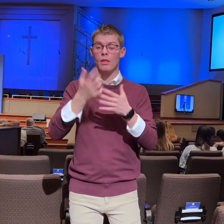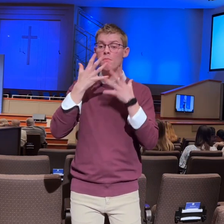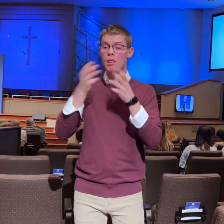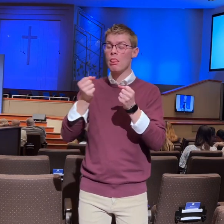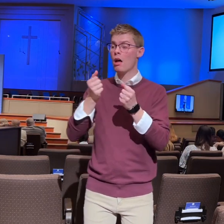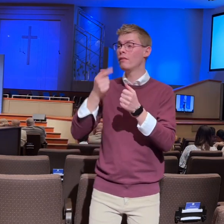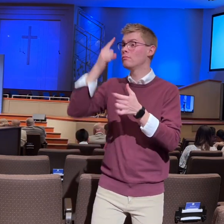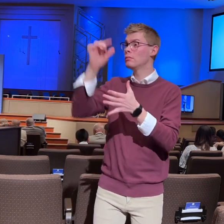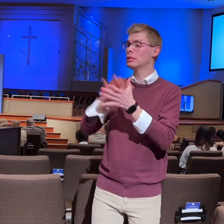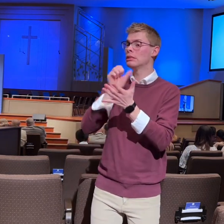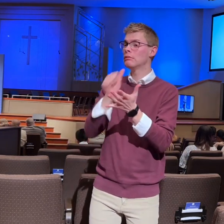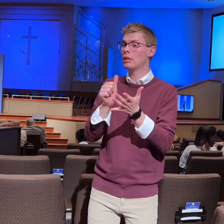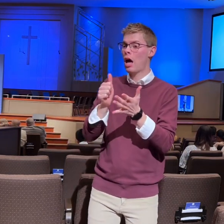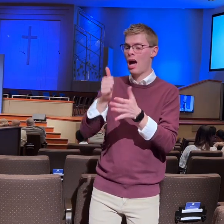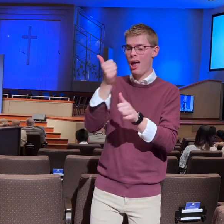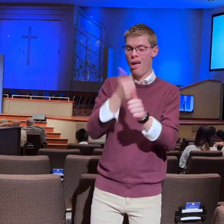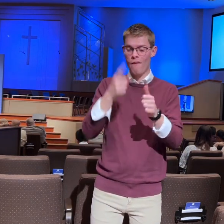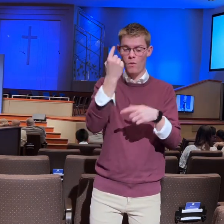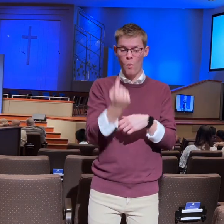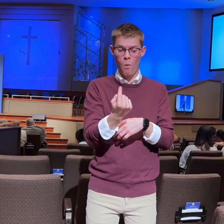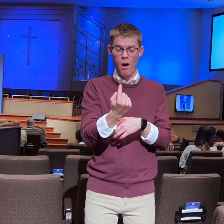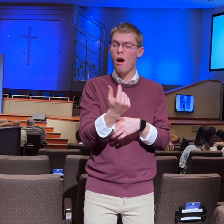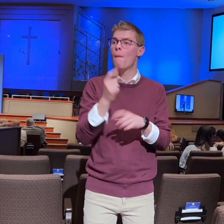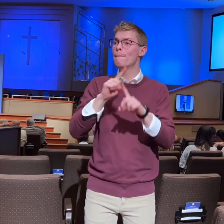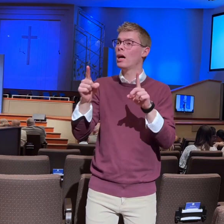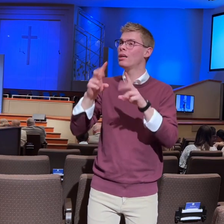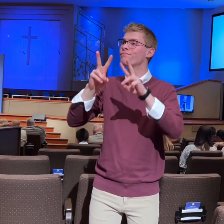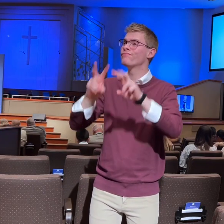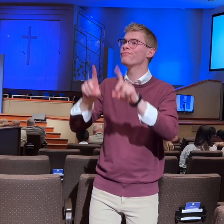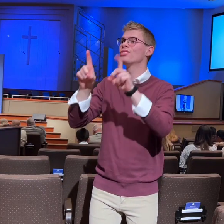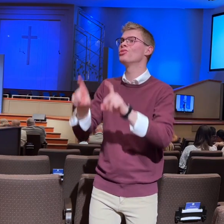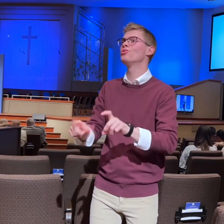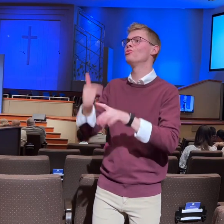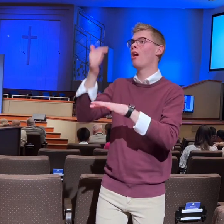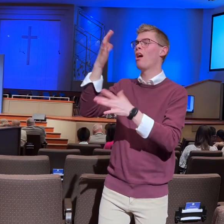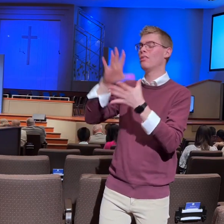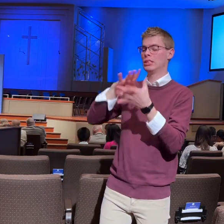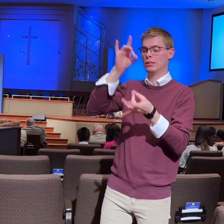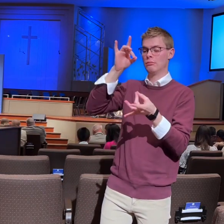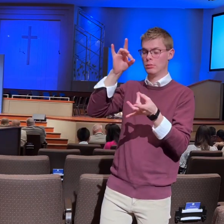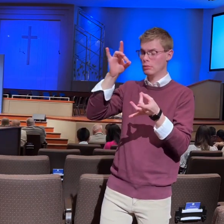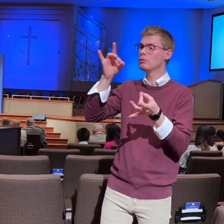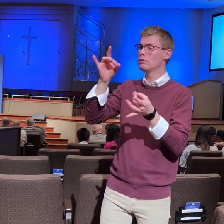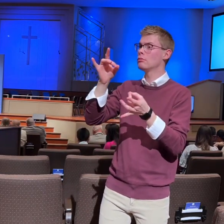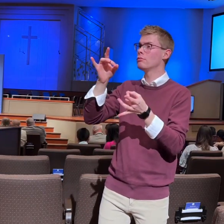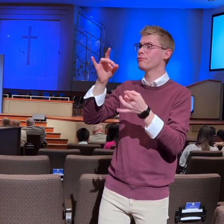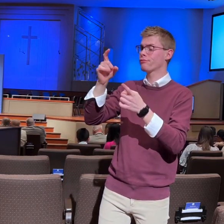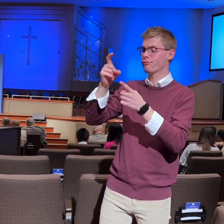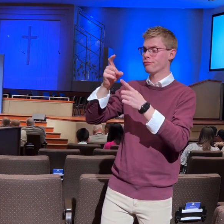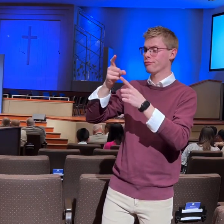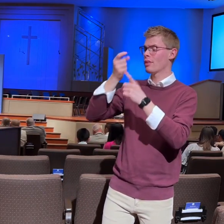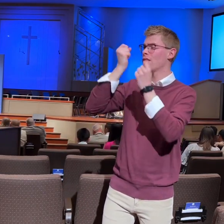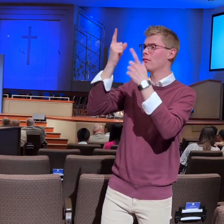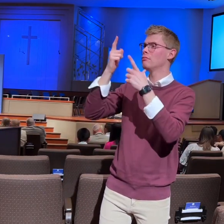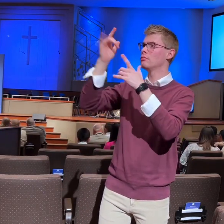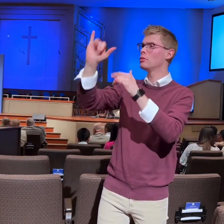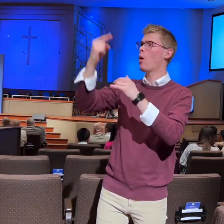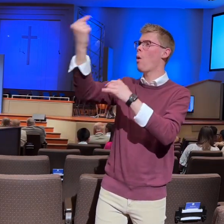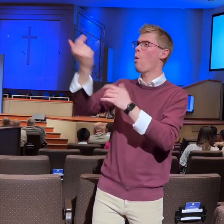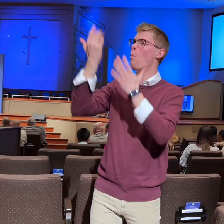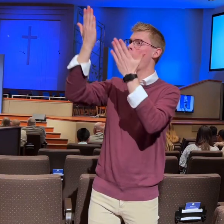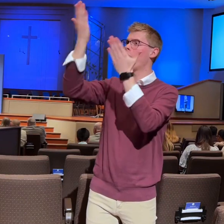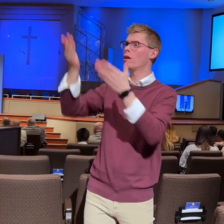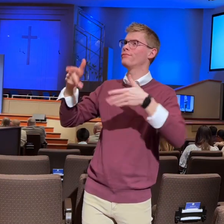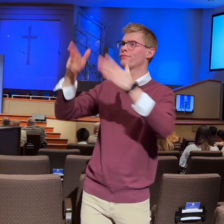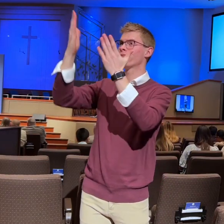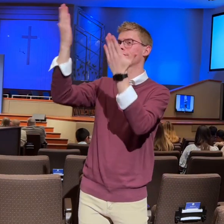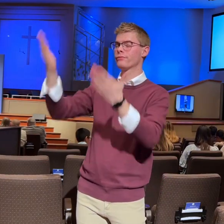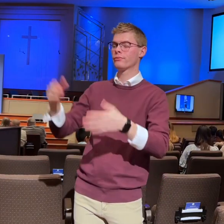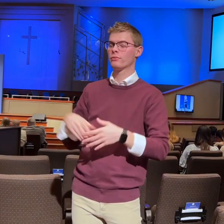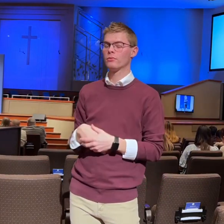spirits,